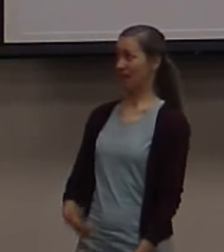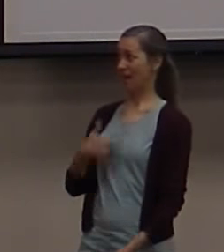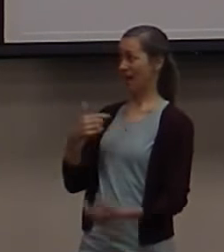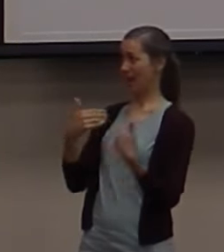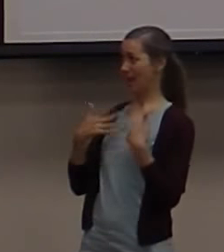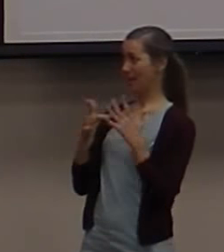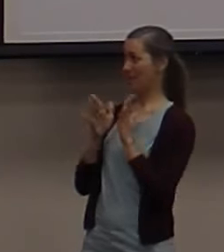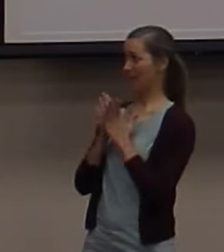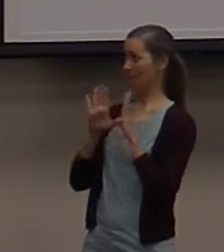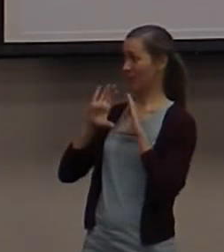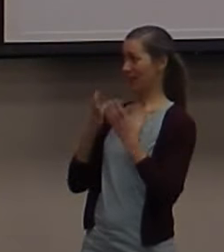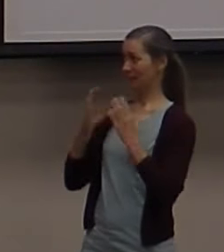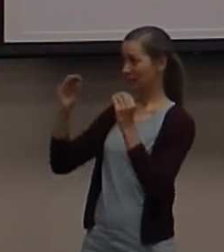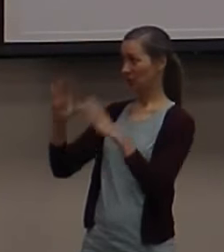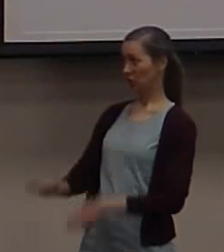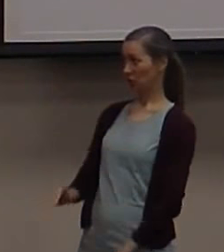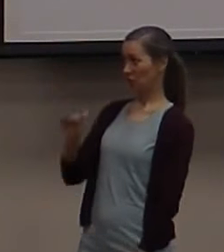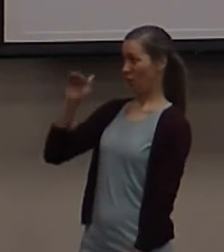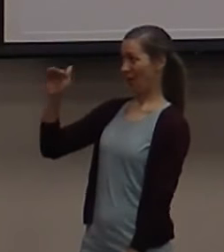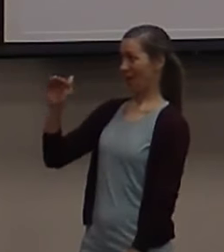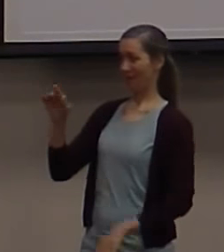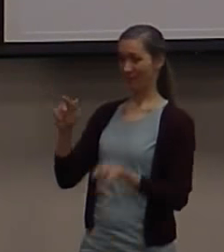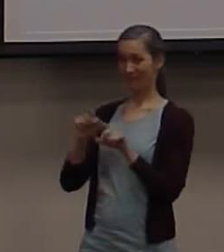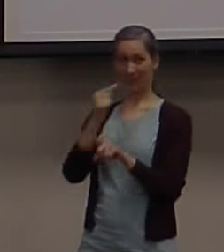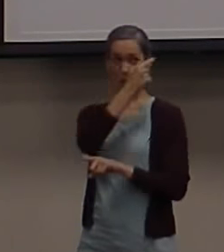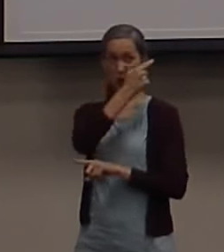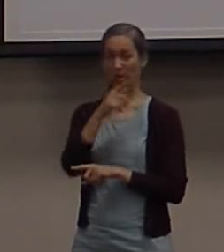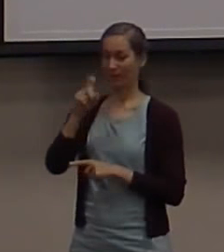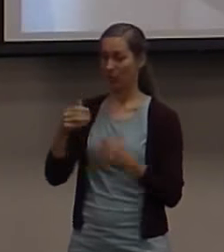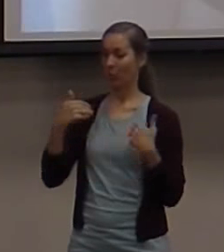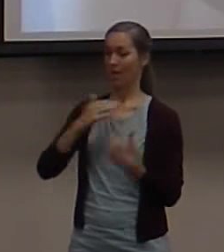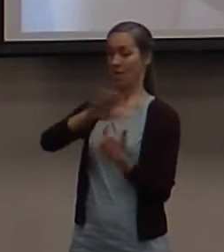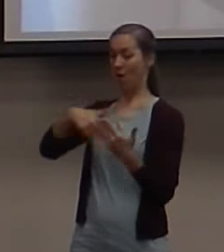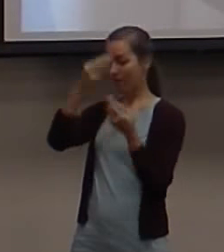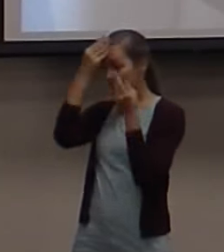her, and they needed to have all the information they could have, don't you think?